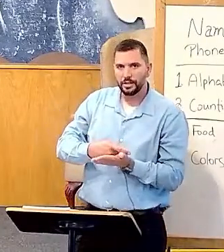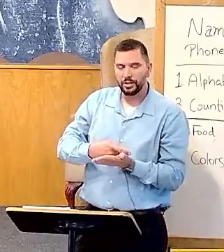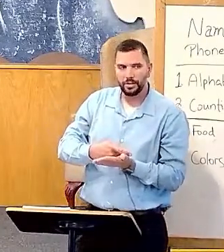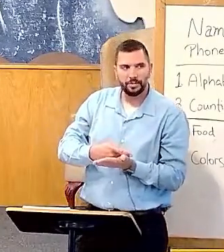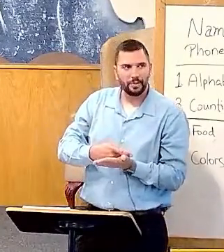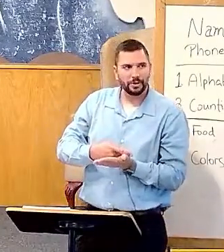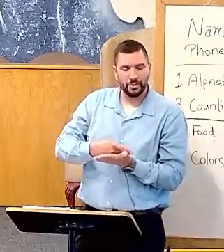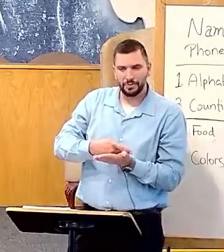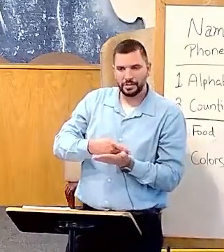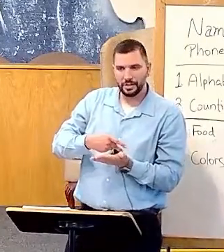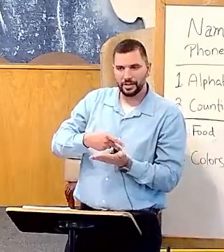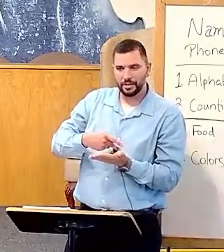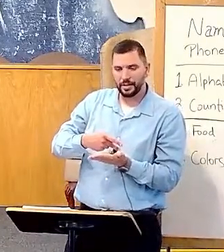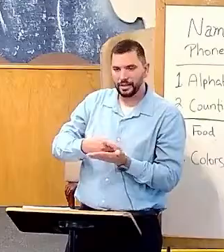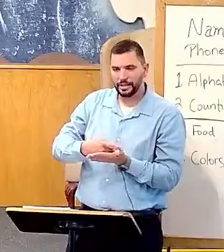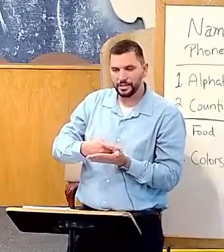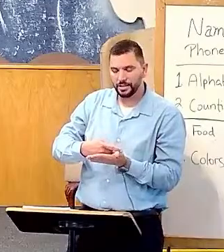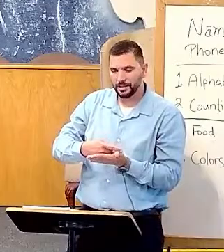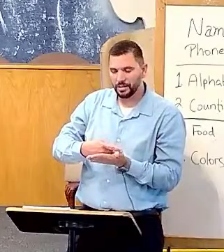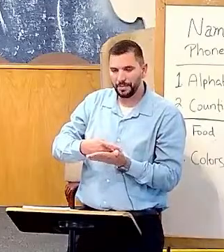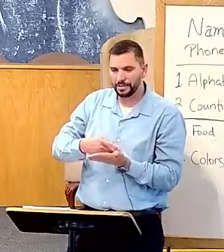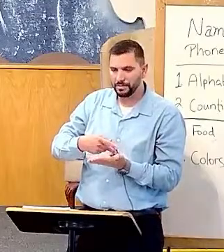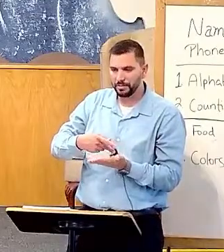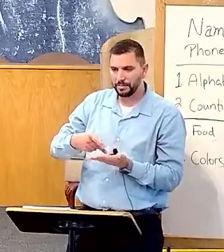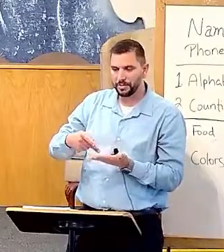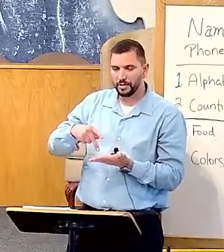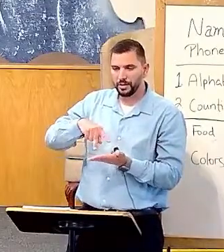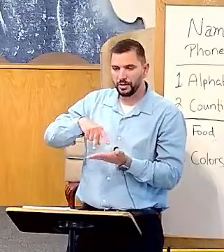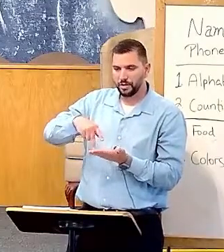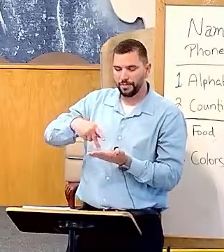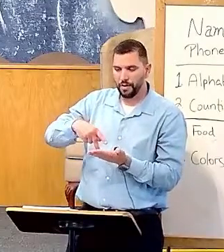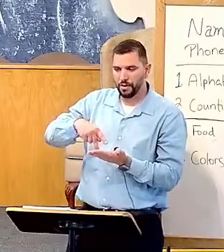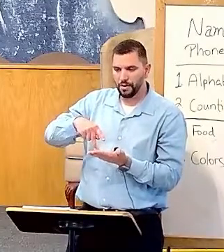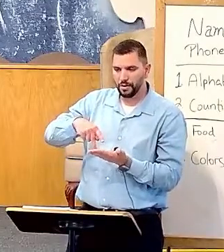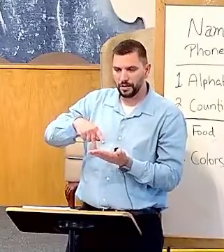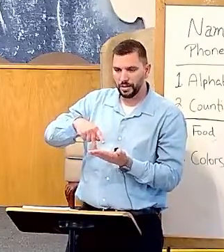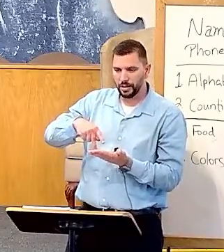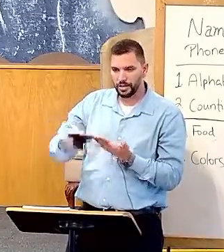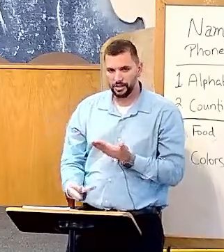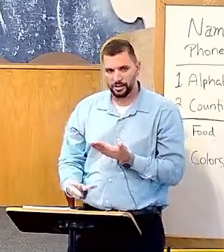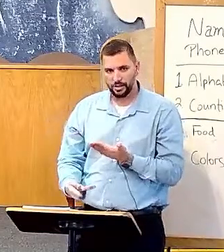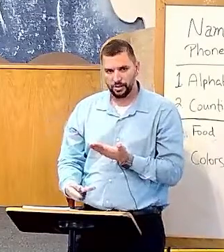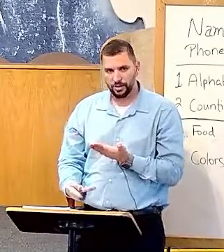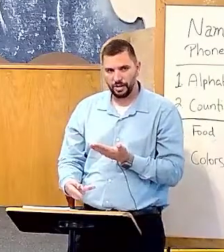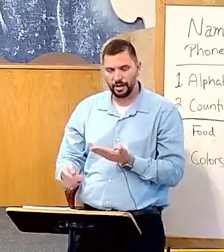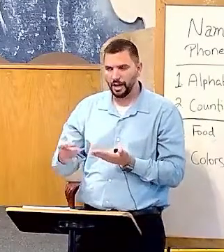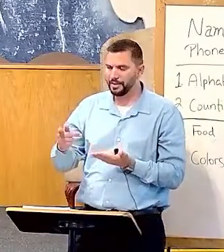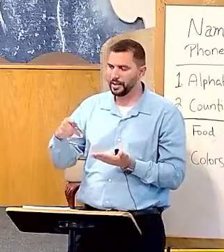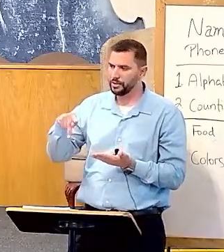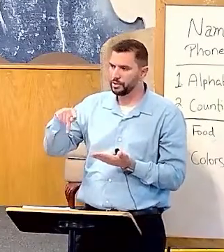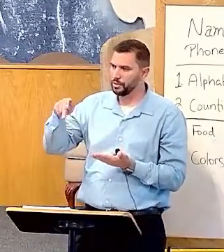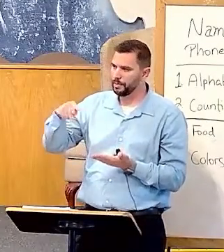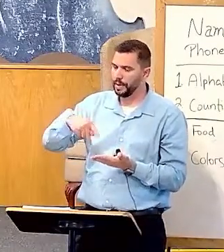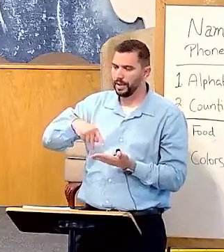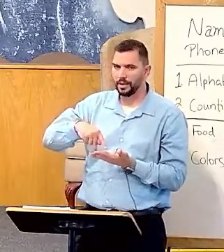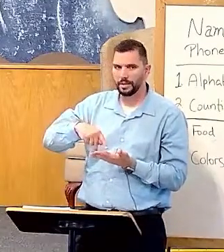I wish my wife was in here. I get these a little bit mixed up sometimes. To fall, I think I usually do a P,